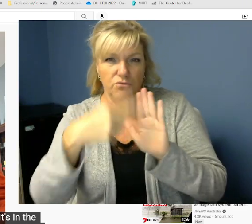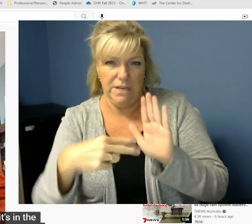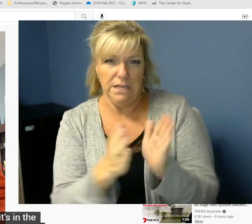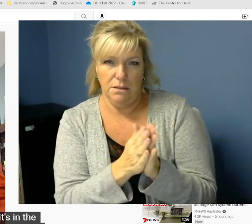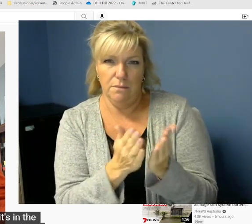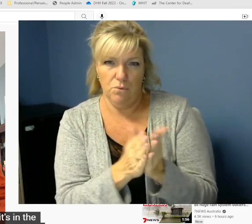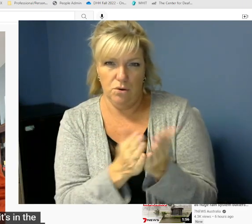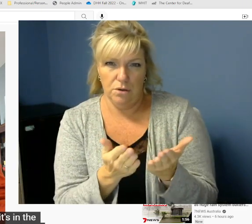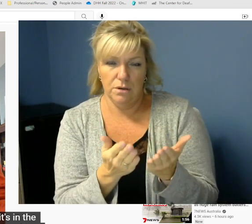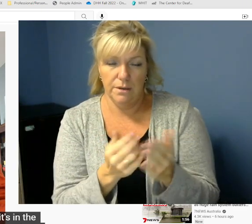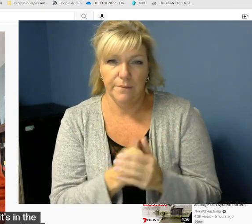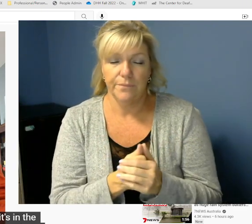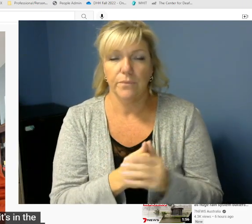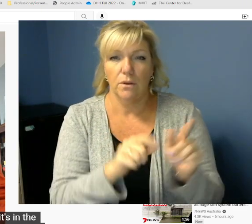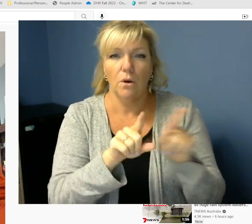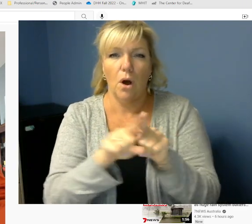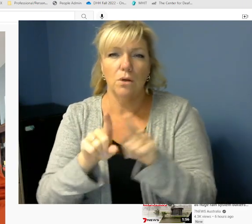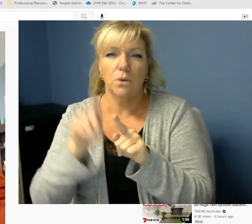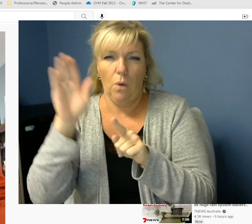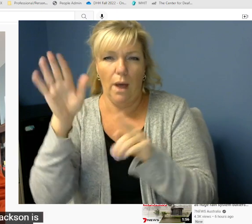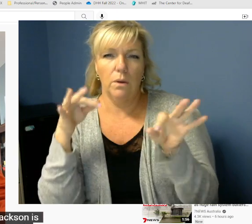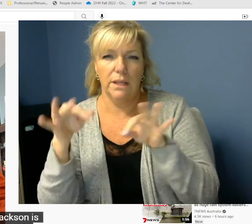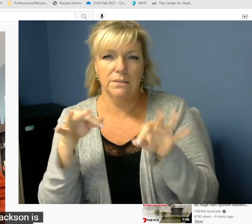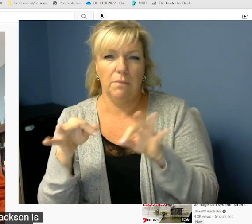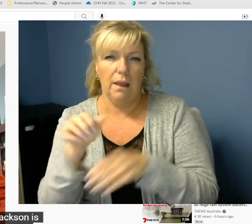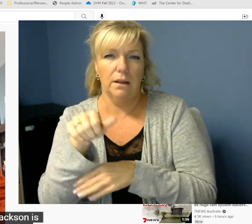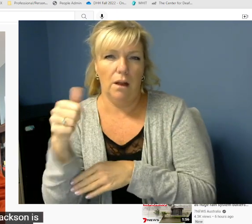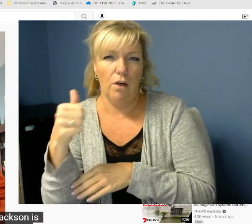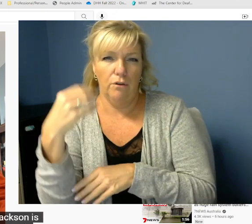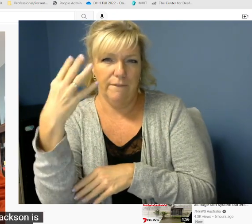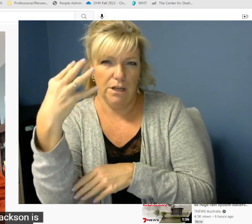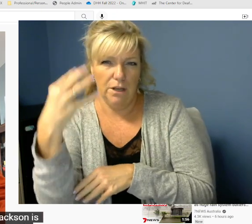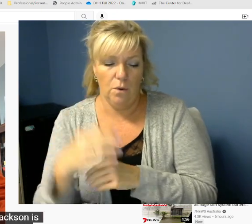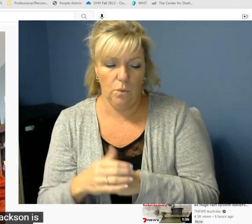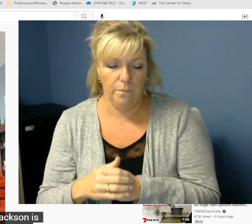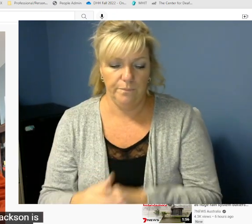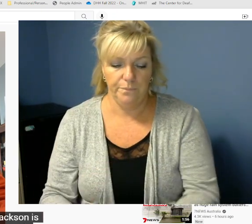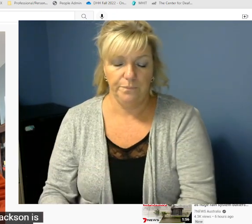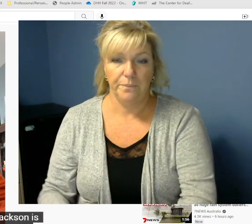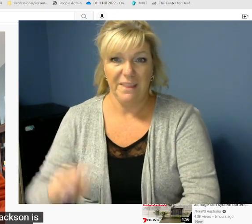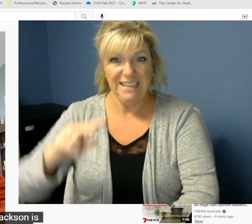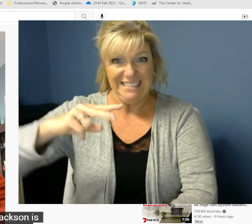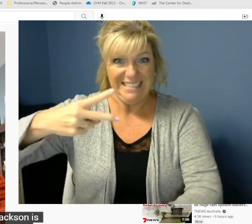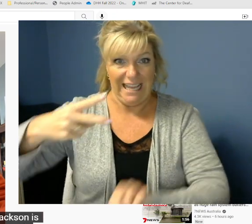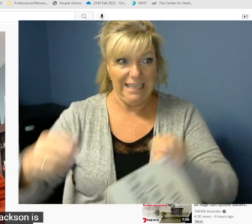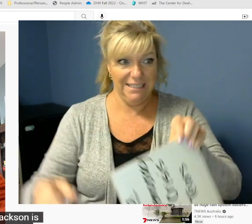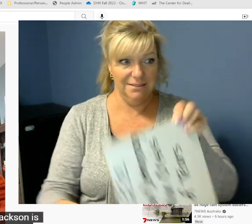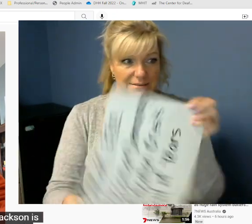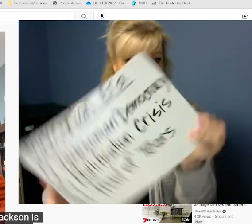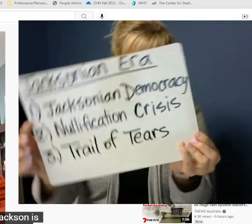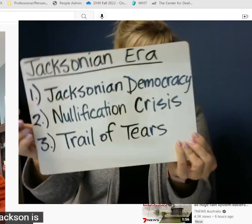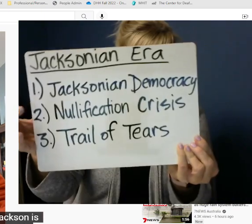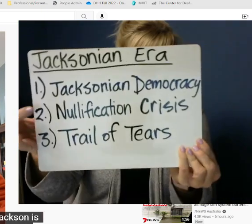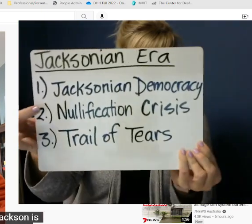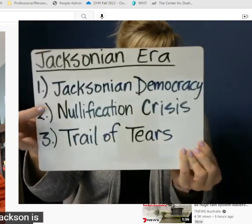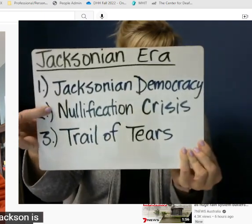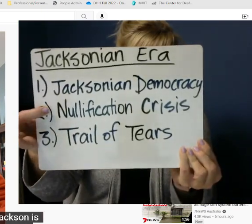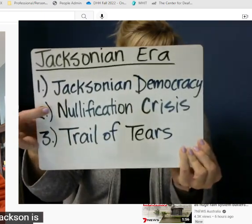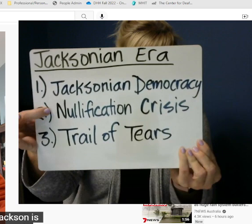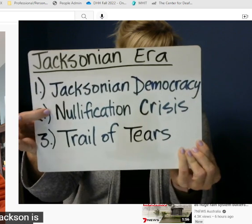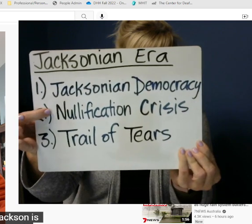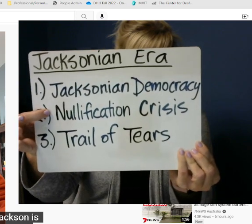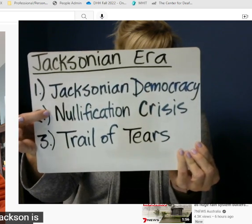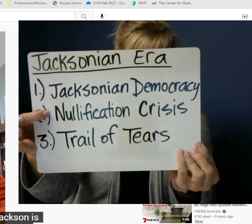but also I'll explain it in the video. And then the second thing with Jackson is the nullification